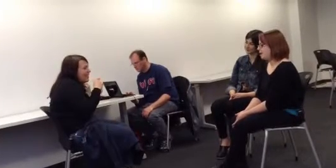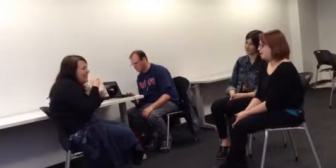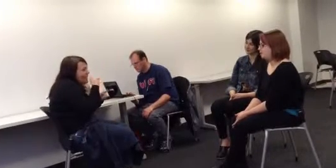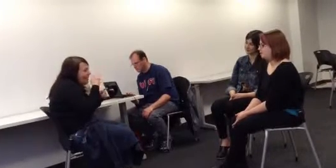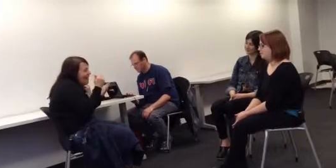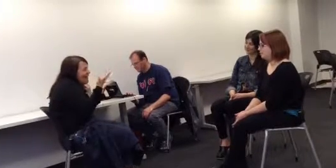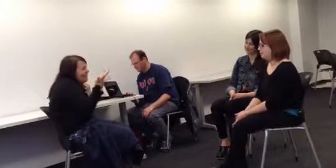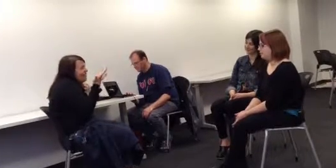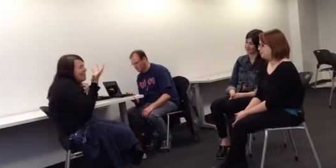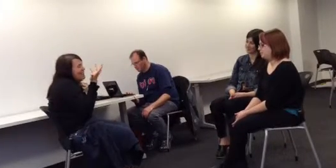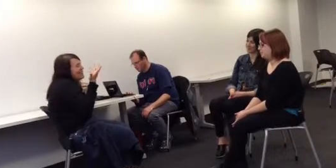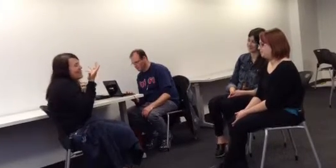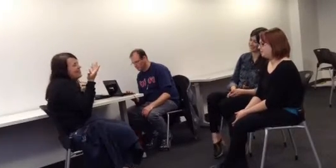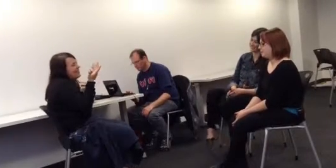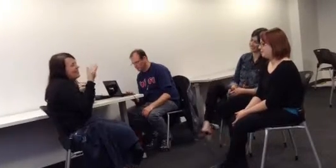I know some Spanish words, but not many.